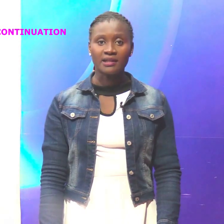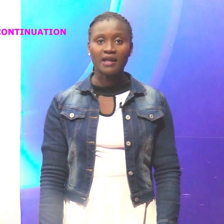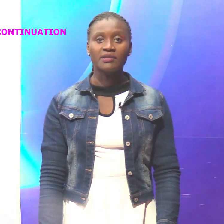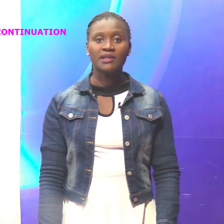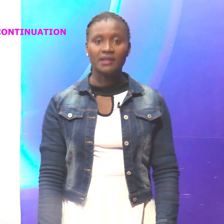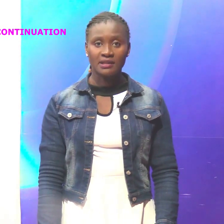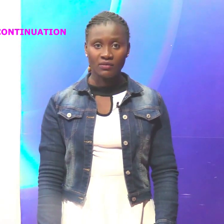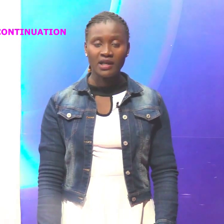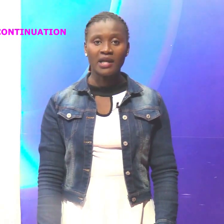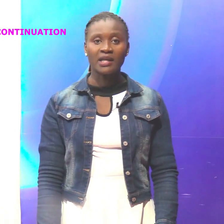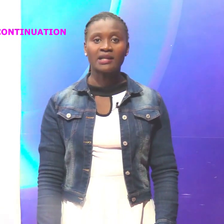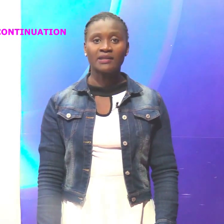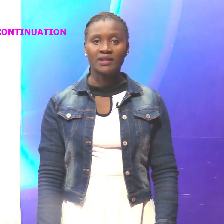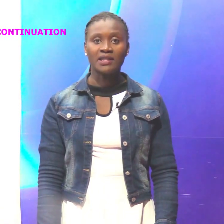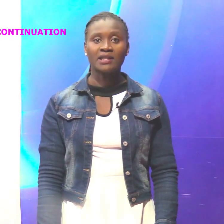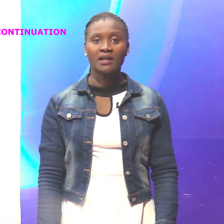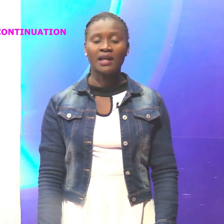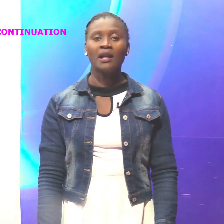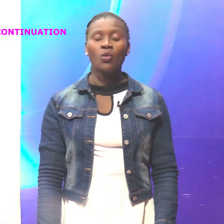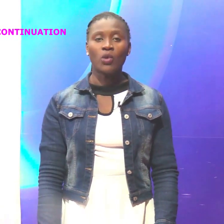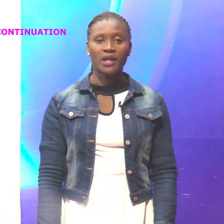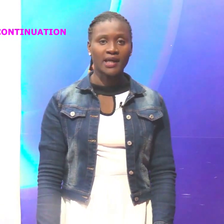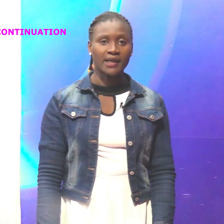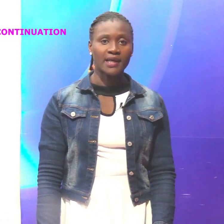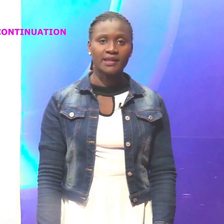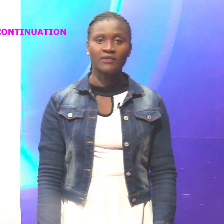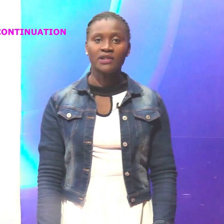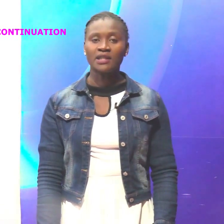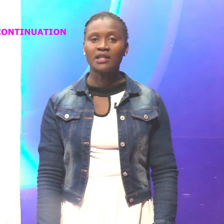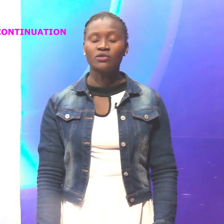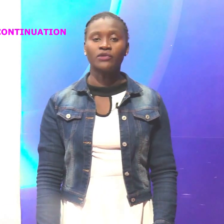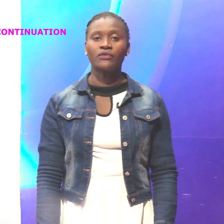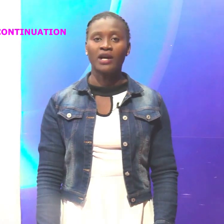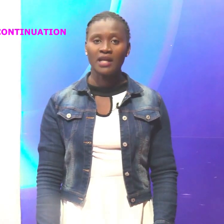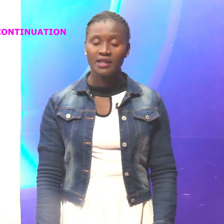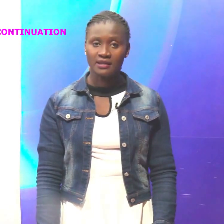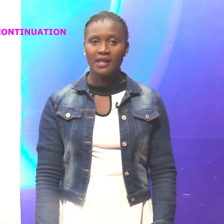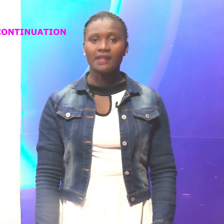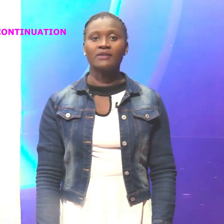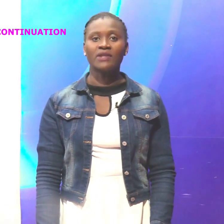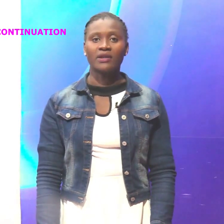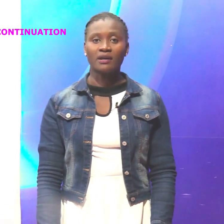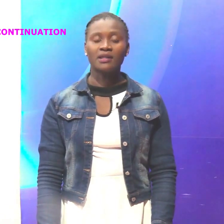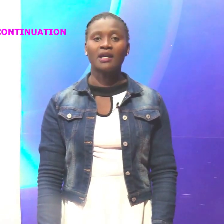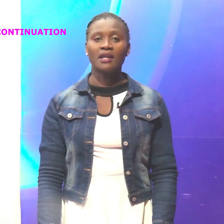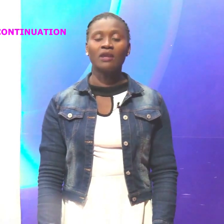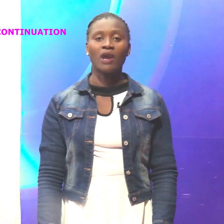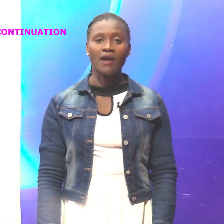Times 117 channel. 117, that is on Fridays 7:30, and then we have a repeat